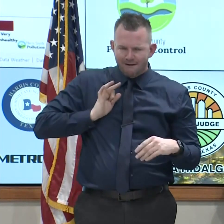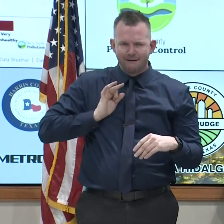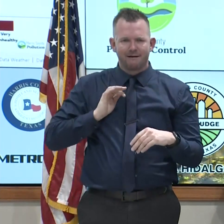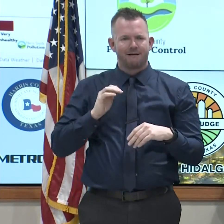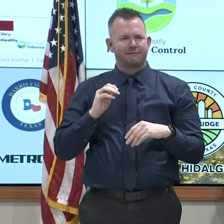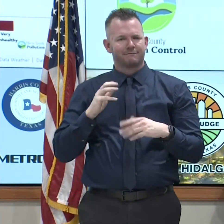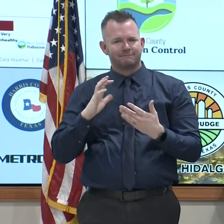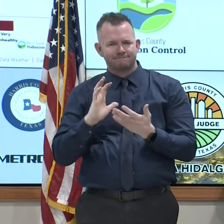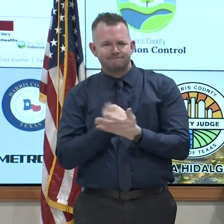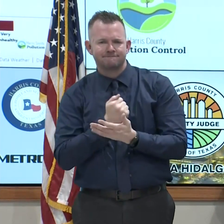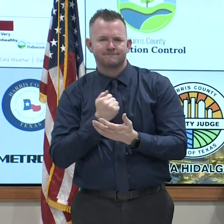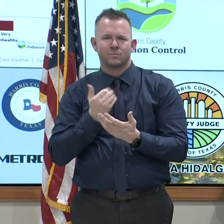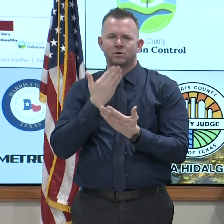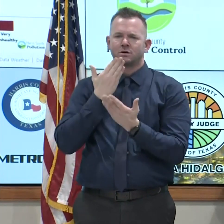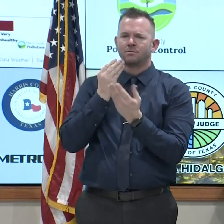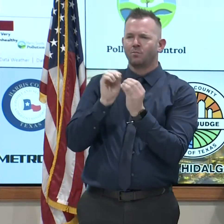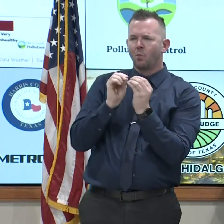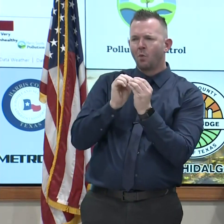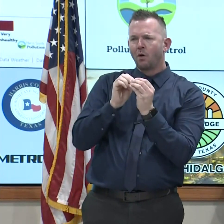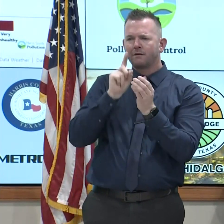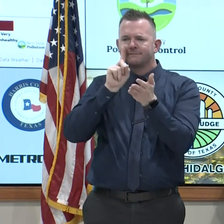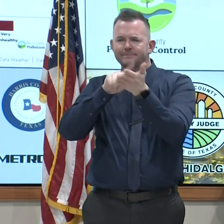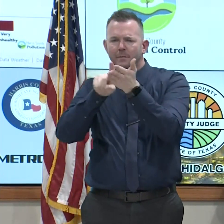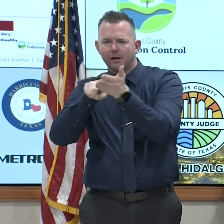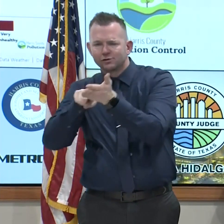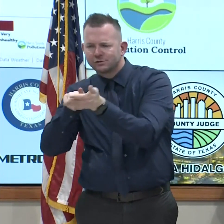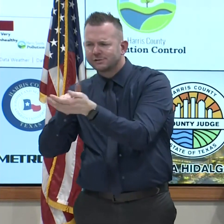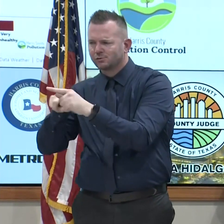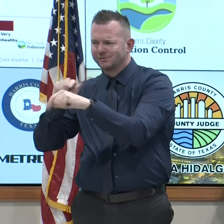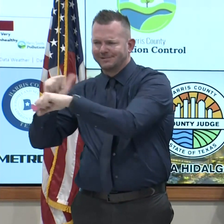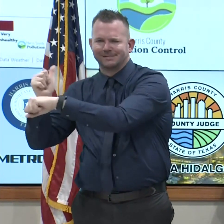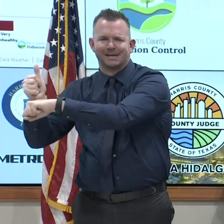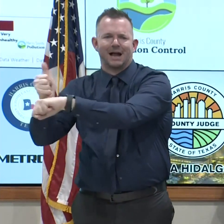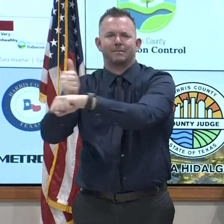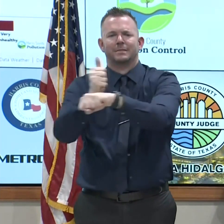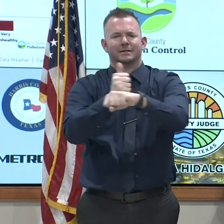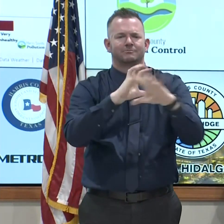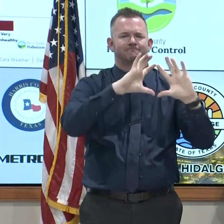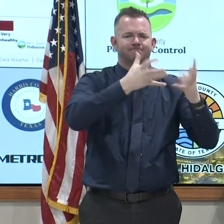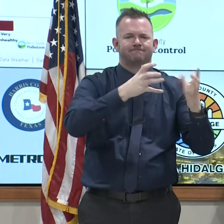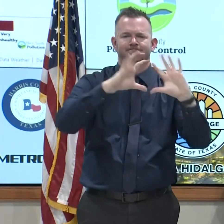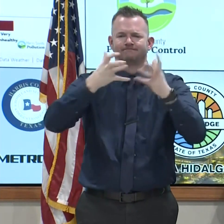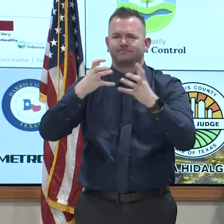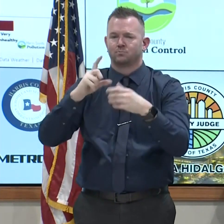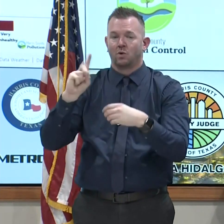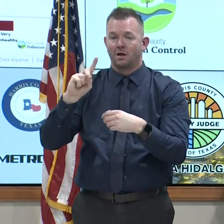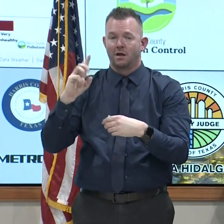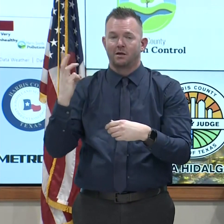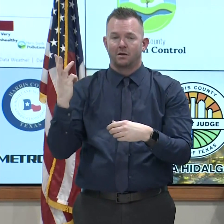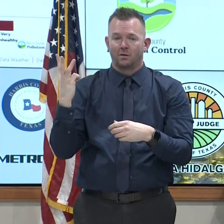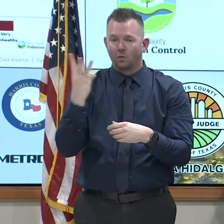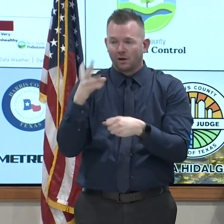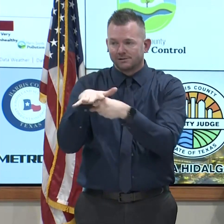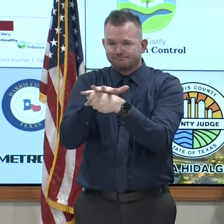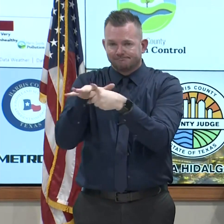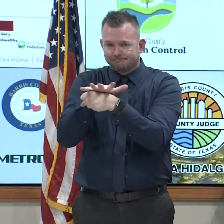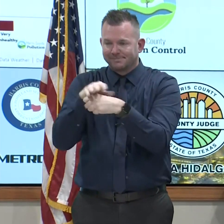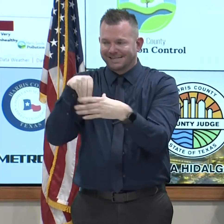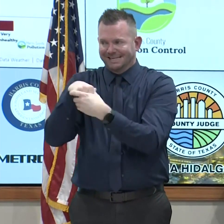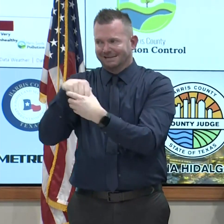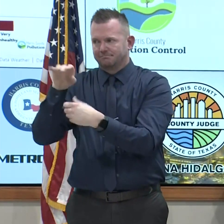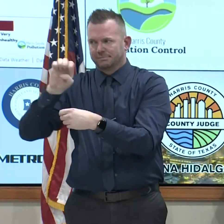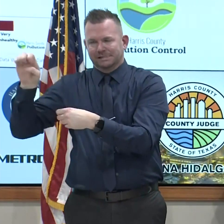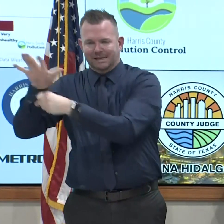can respond quicker to other parts of the county. We've also been able to work on some unmanned aircraft, which commonly known